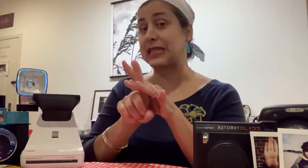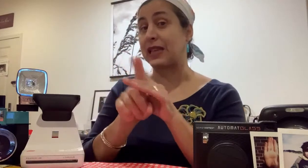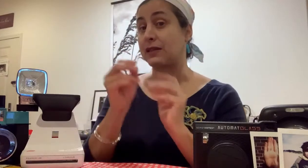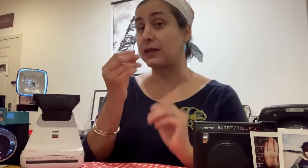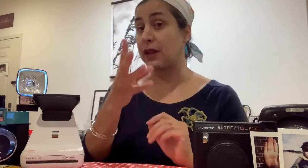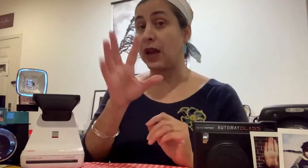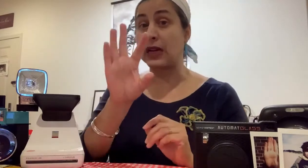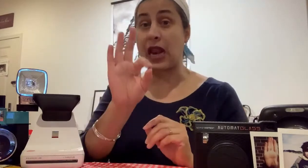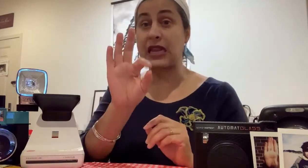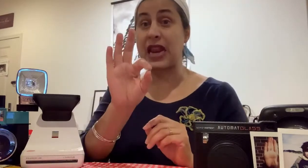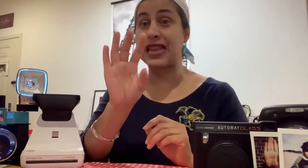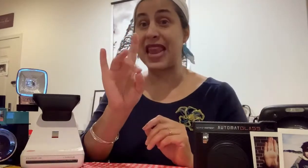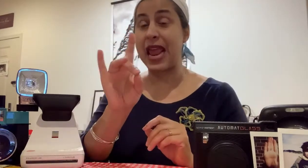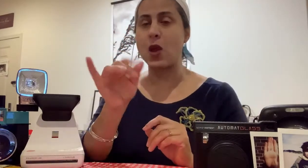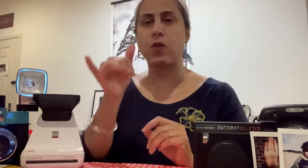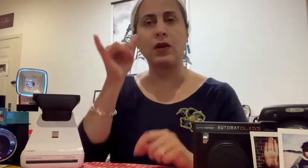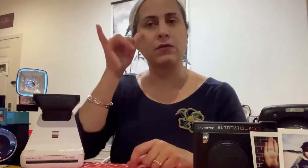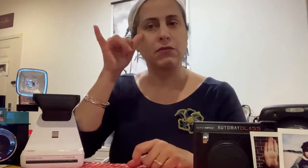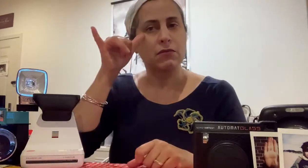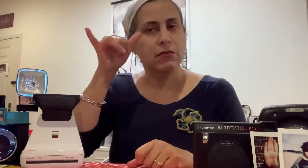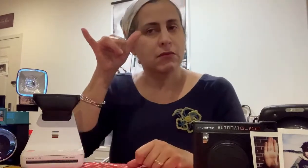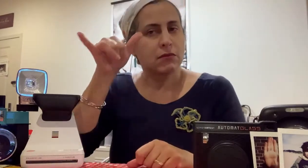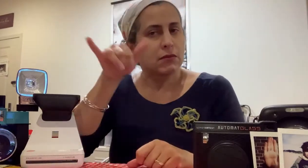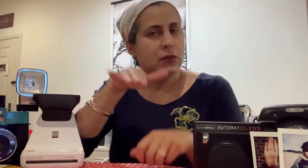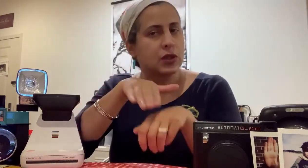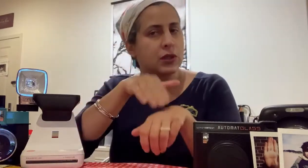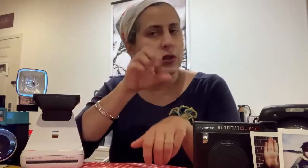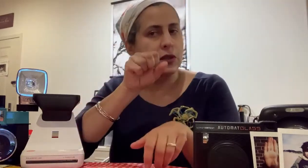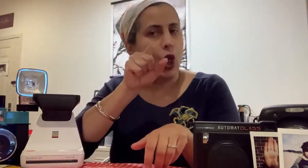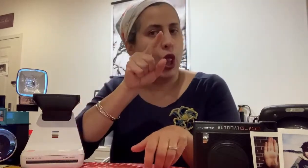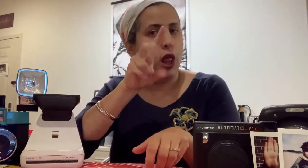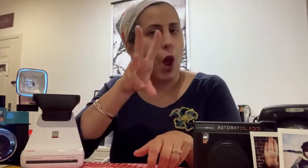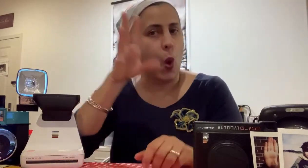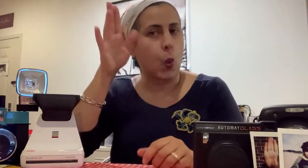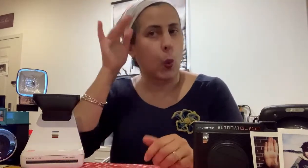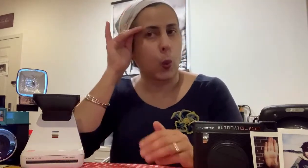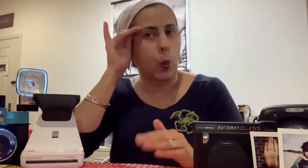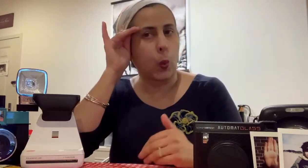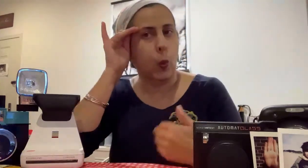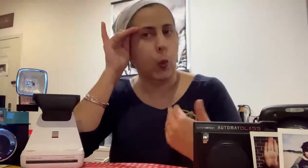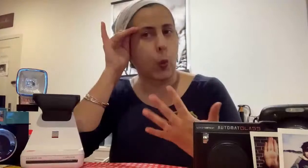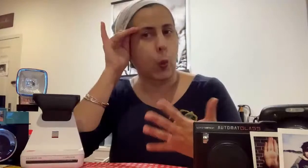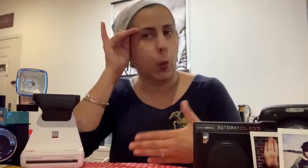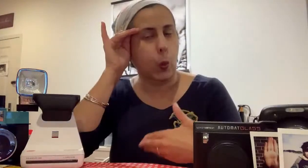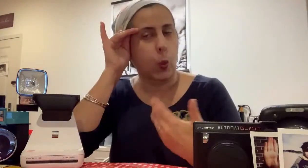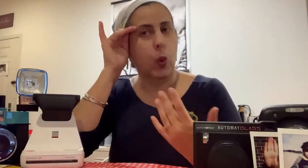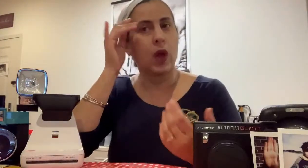When digital photography came onto the scene around 98, it wasn't as modern as it is right now. It